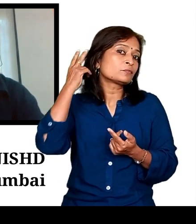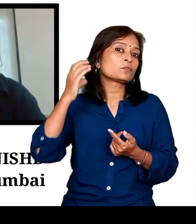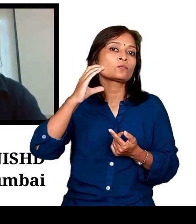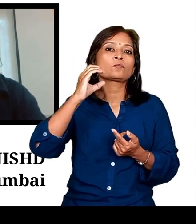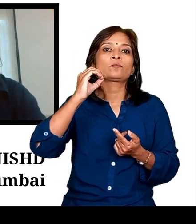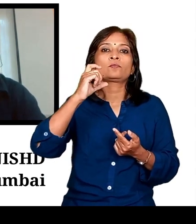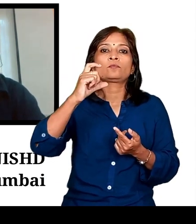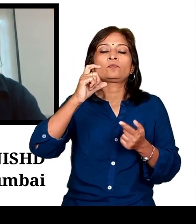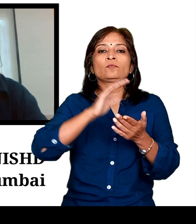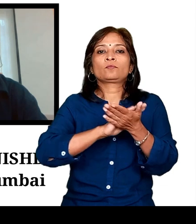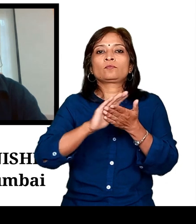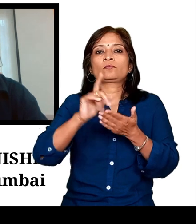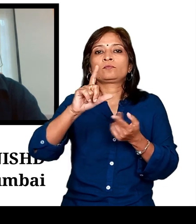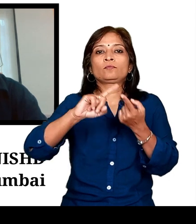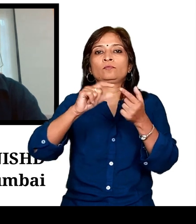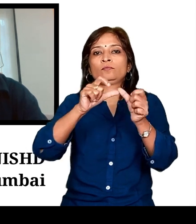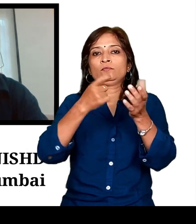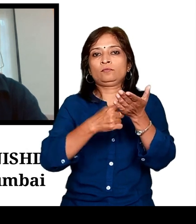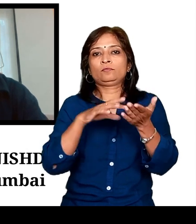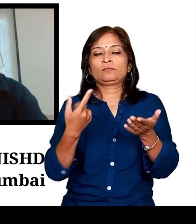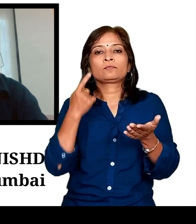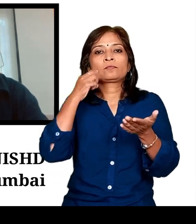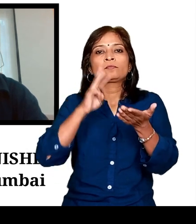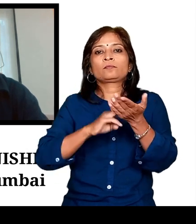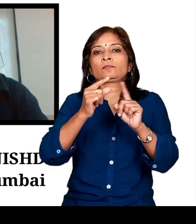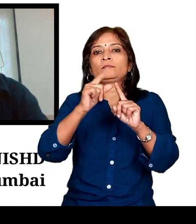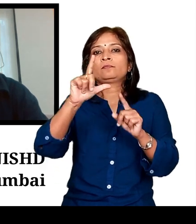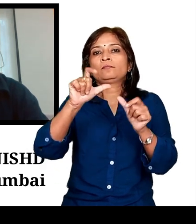implantation services here so